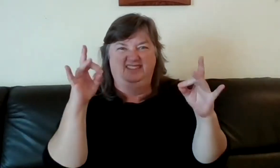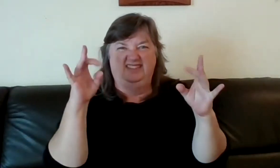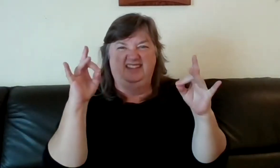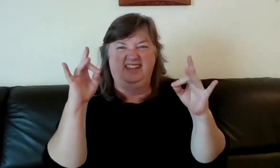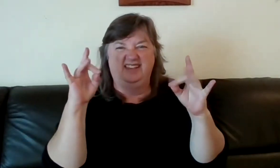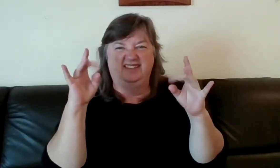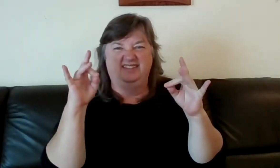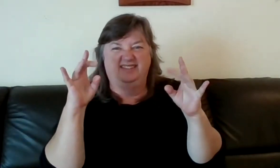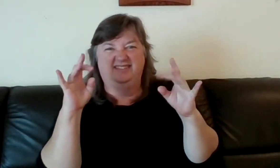Sticky.